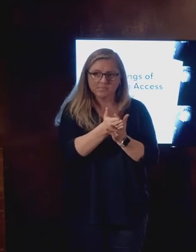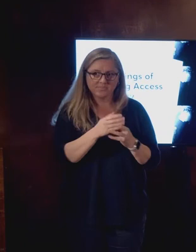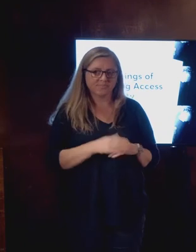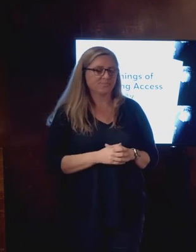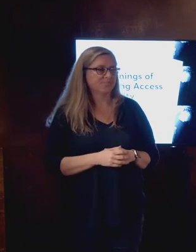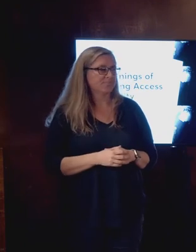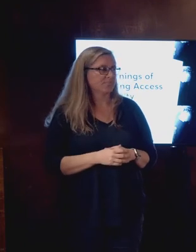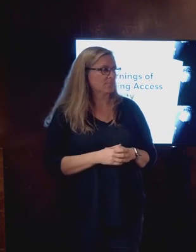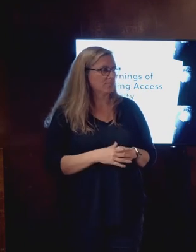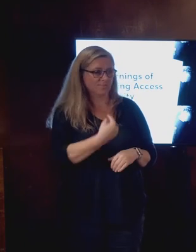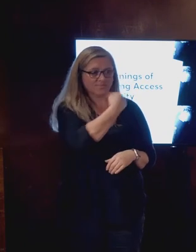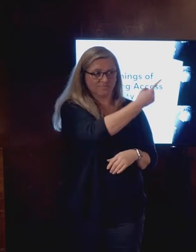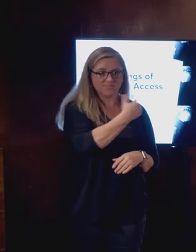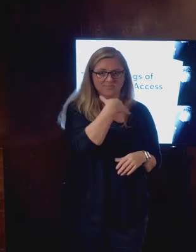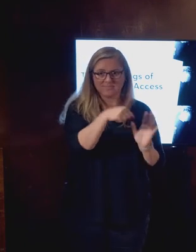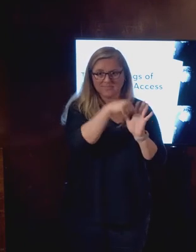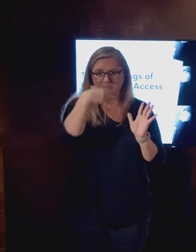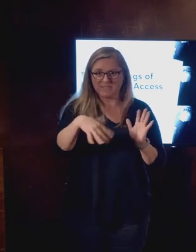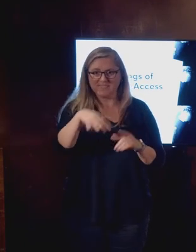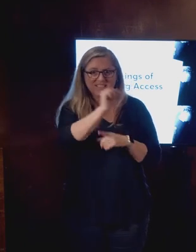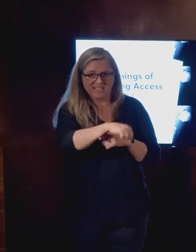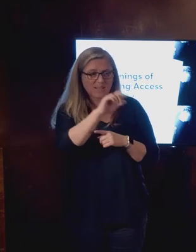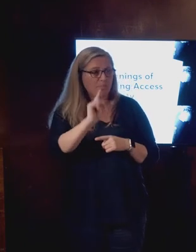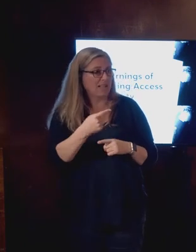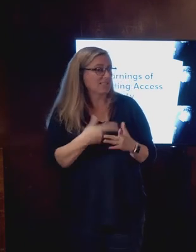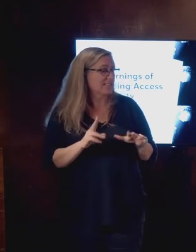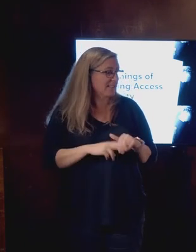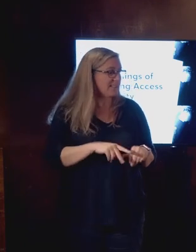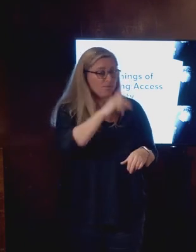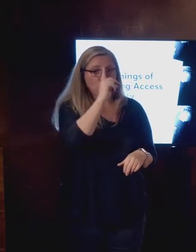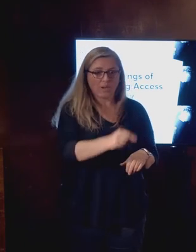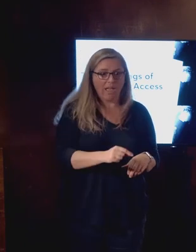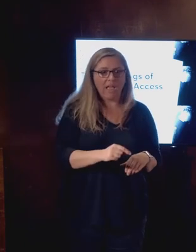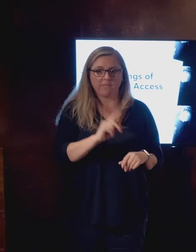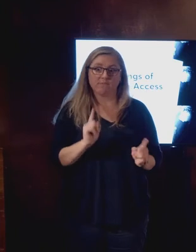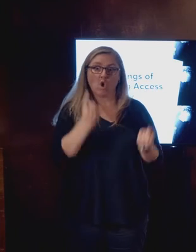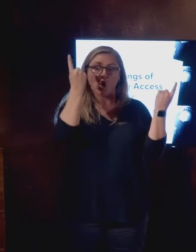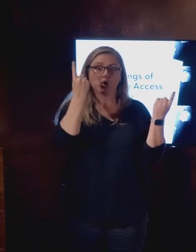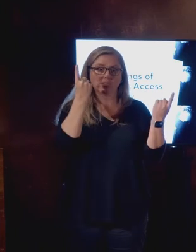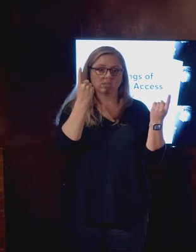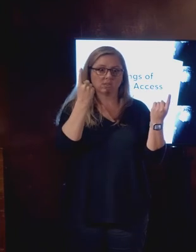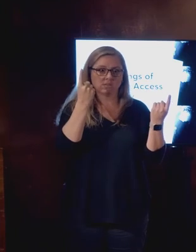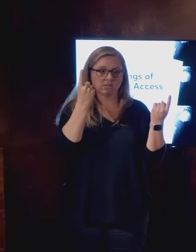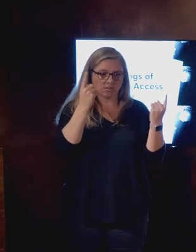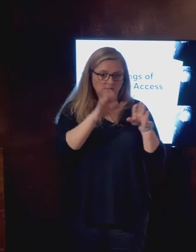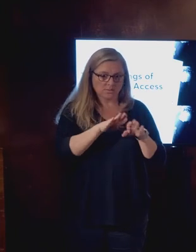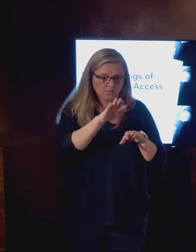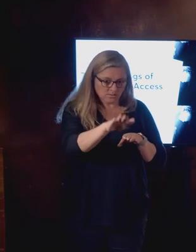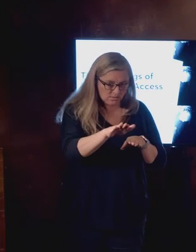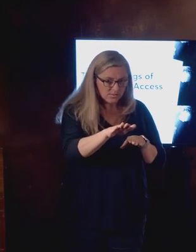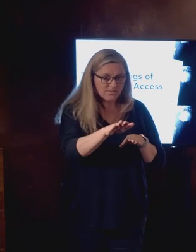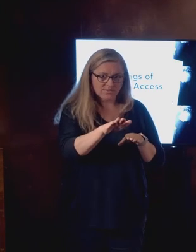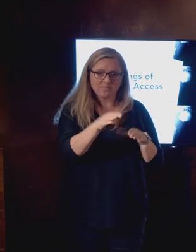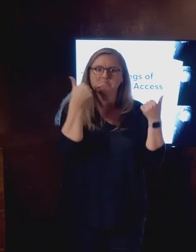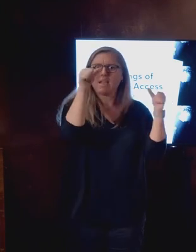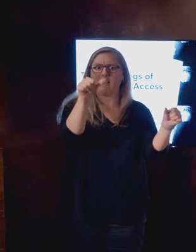just because, like we're saying, it costs money or whatever, like if you can do that first step, then that's the first step. So that's